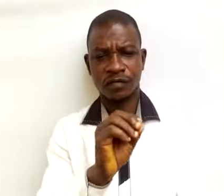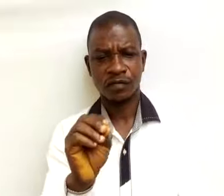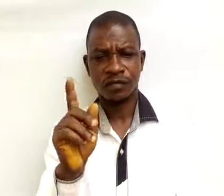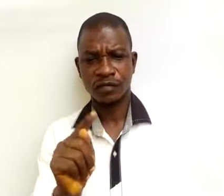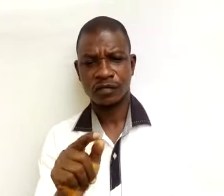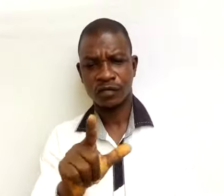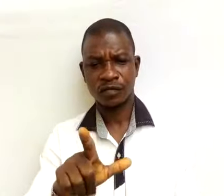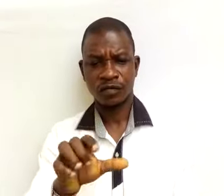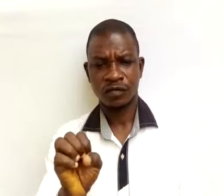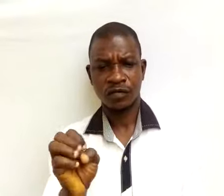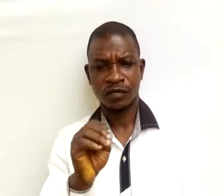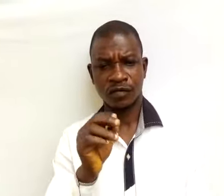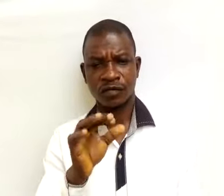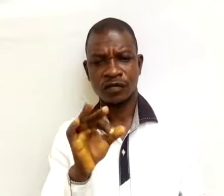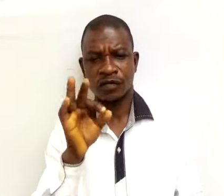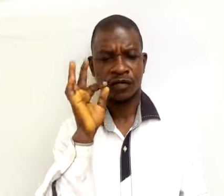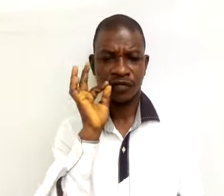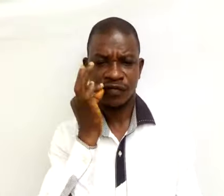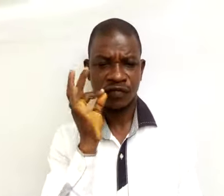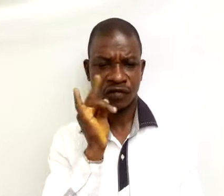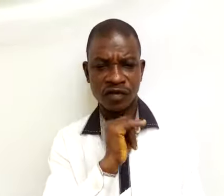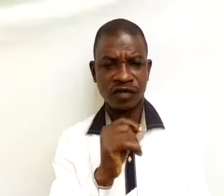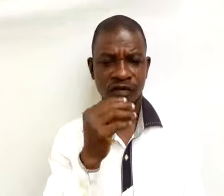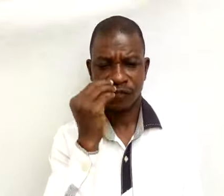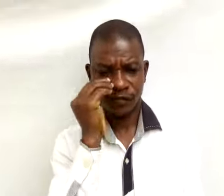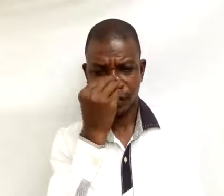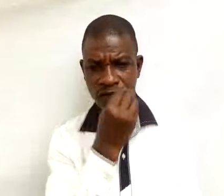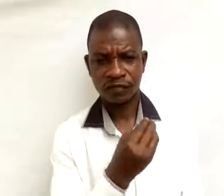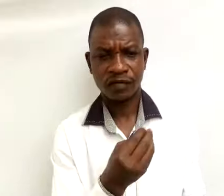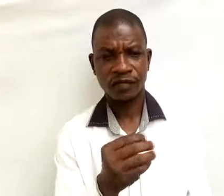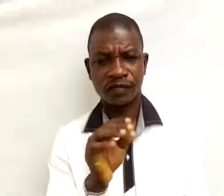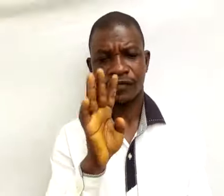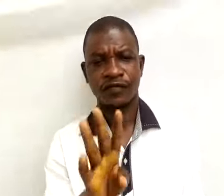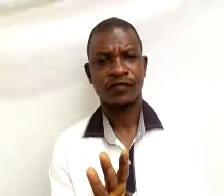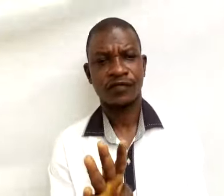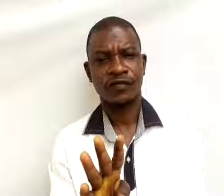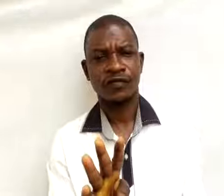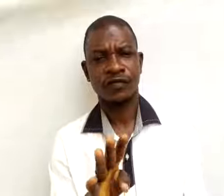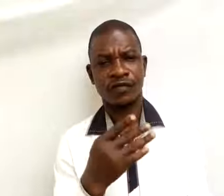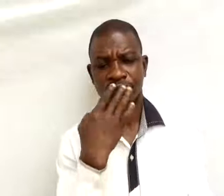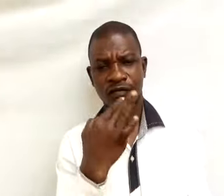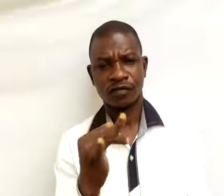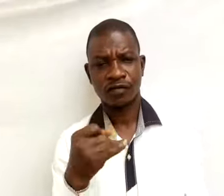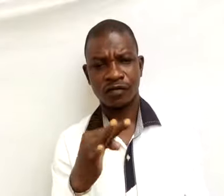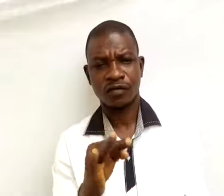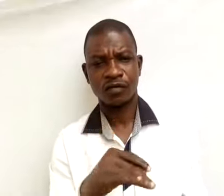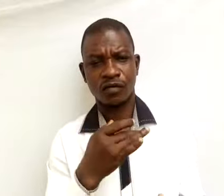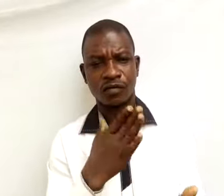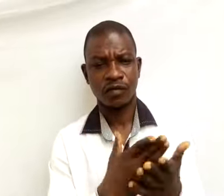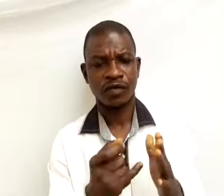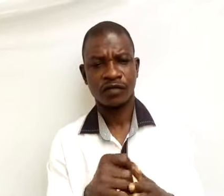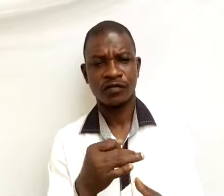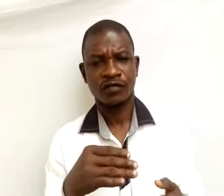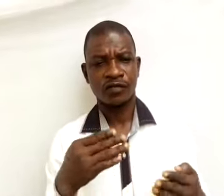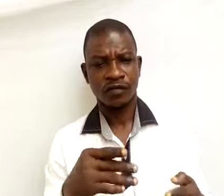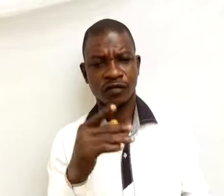leaves, fruits, and flowers. 4. Color of parts of the plant. such